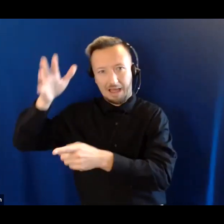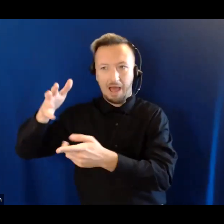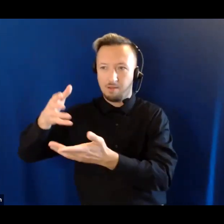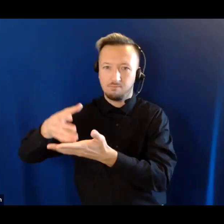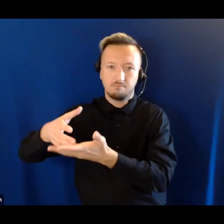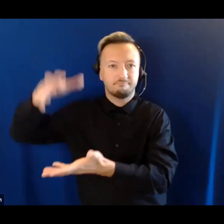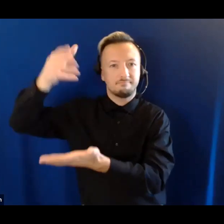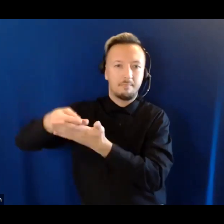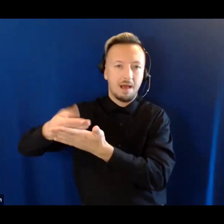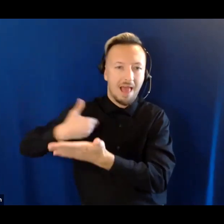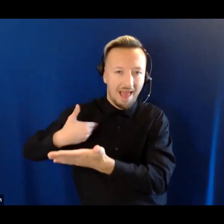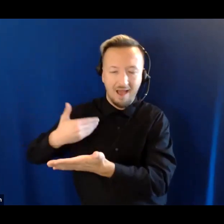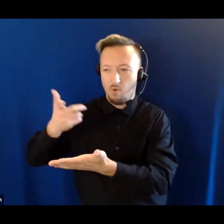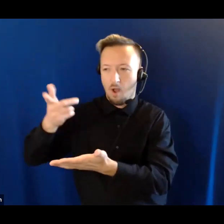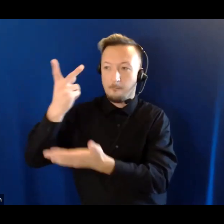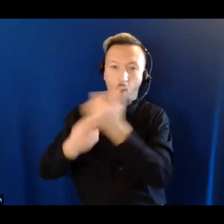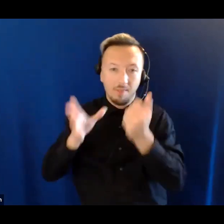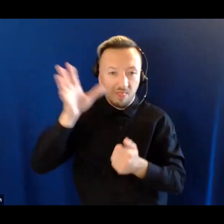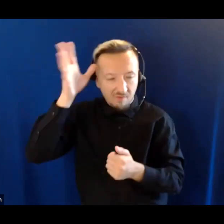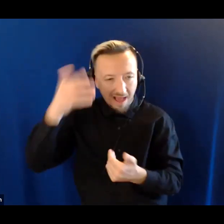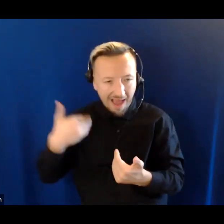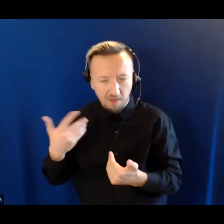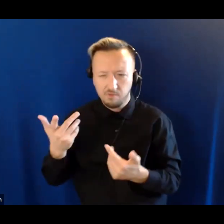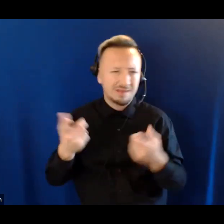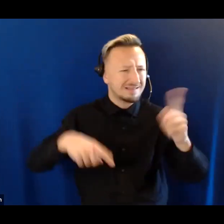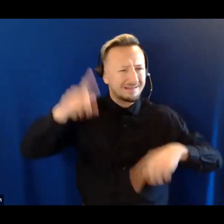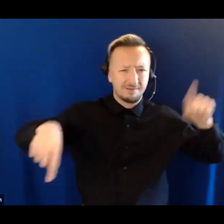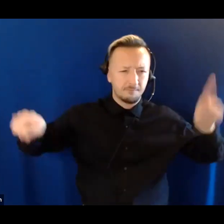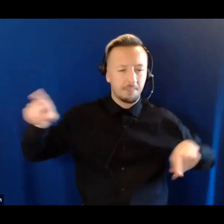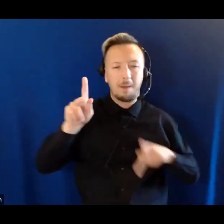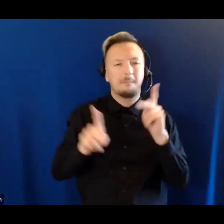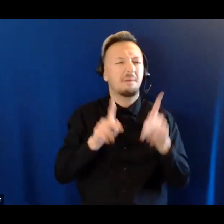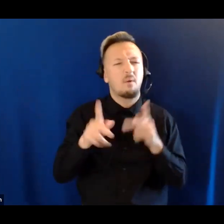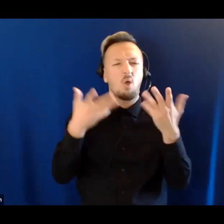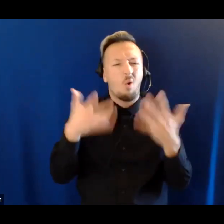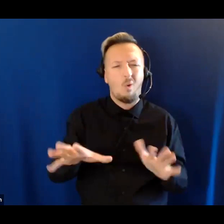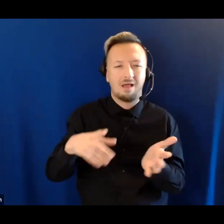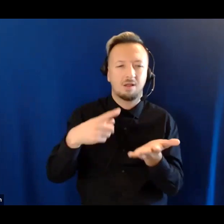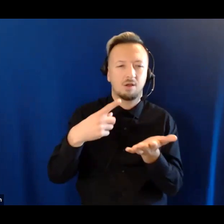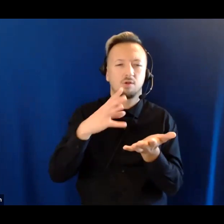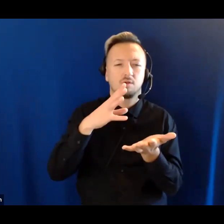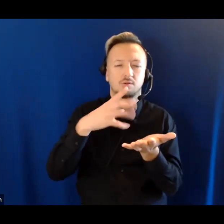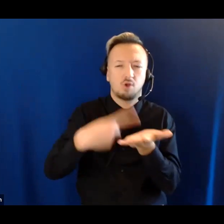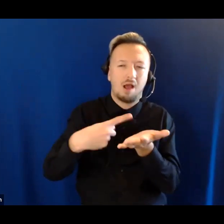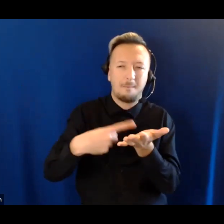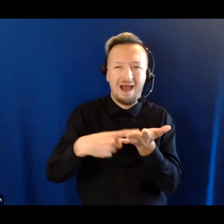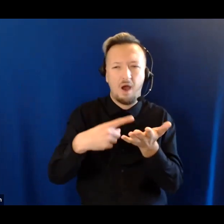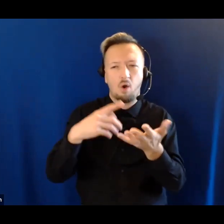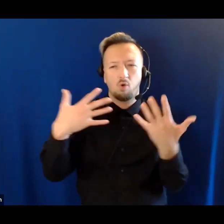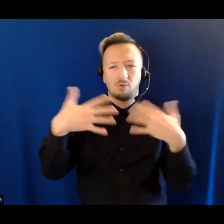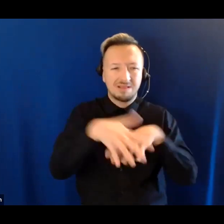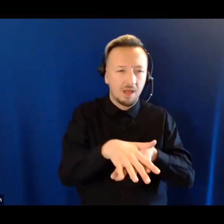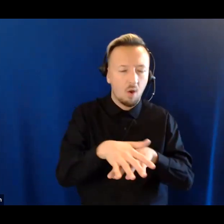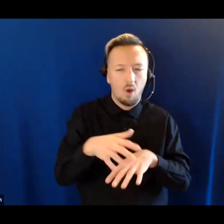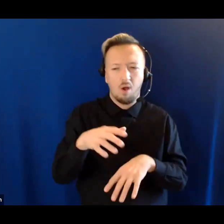I think it's okay that we acknowledge that. Like I said, people don't want to talk about intersectionality or racism or police